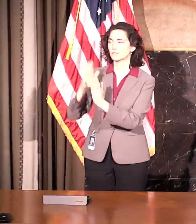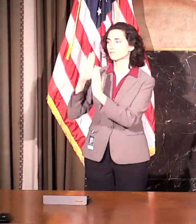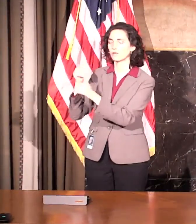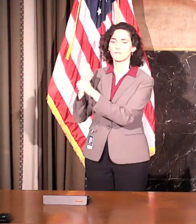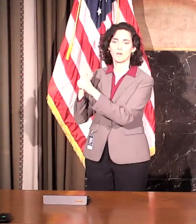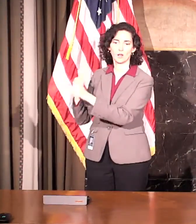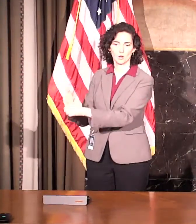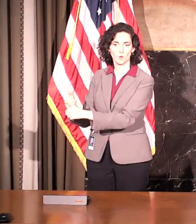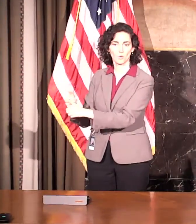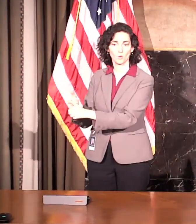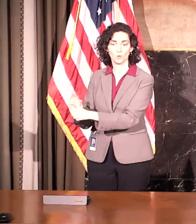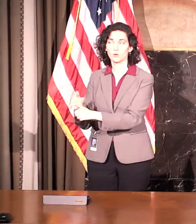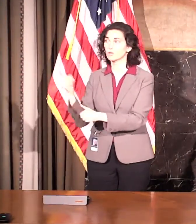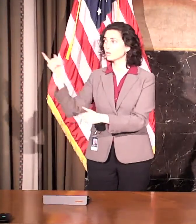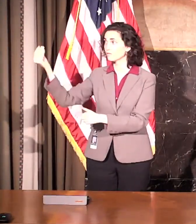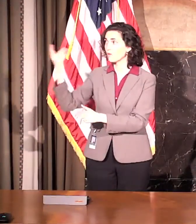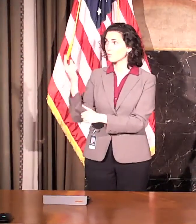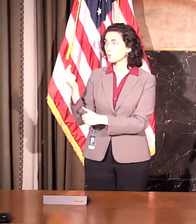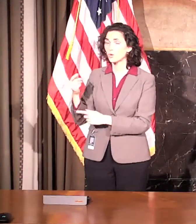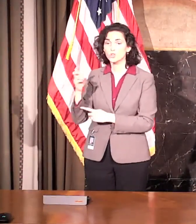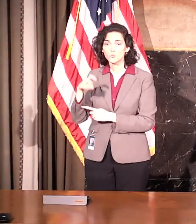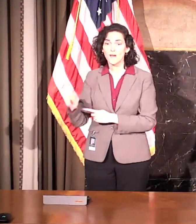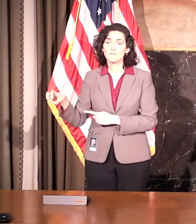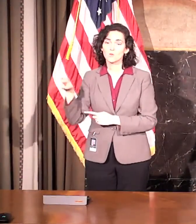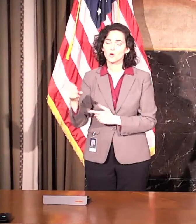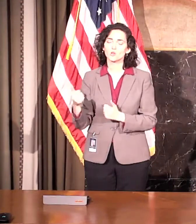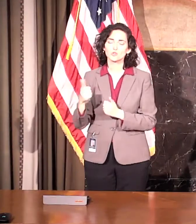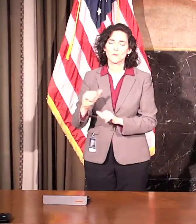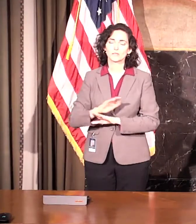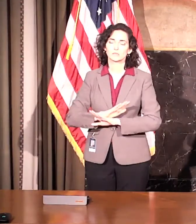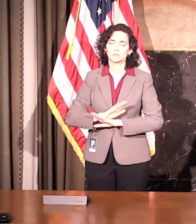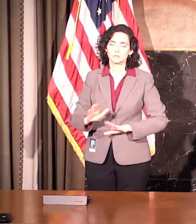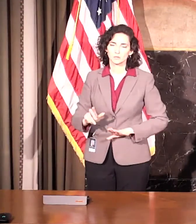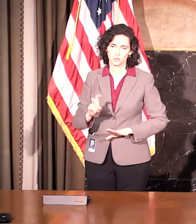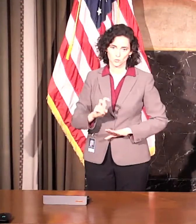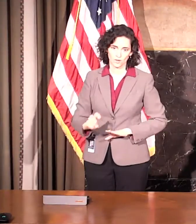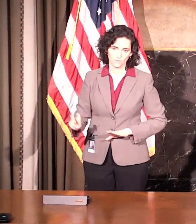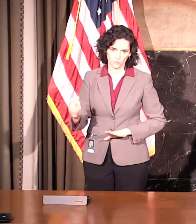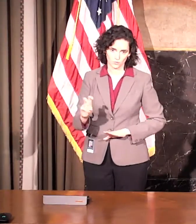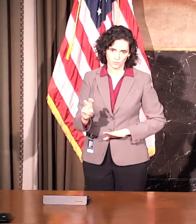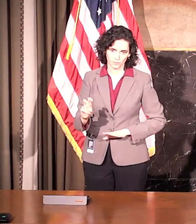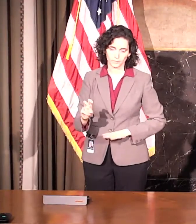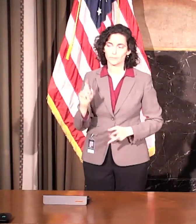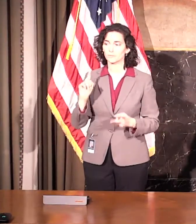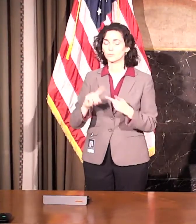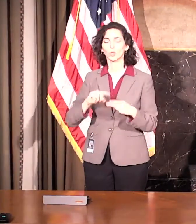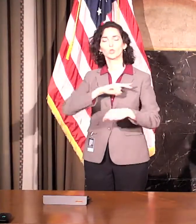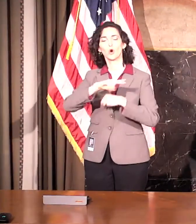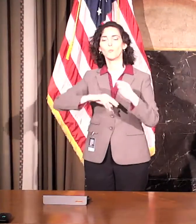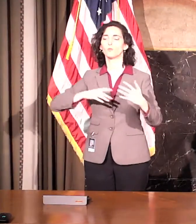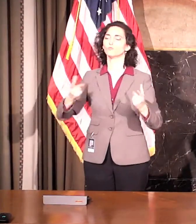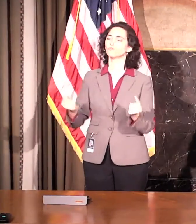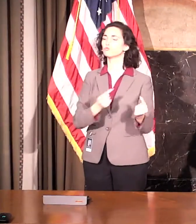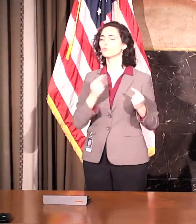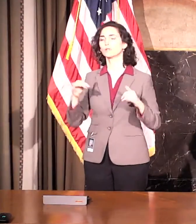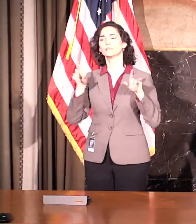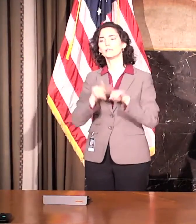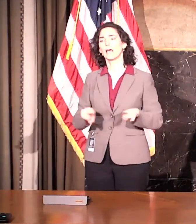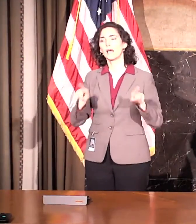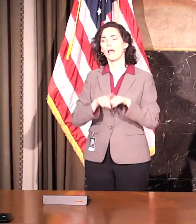holiday season if you can at all avoid it, not having normal holiday-related activities, and